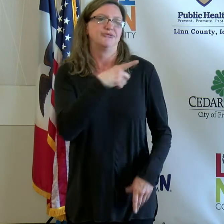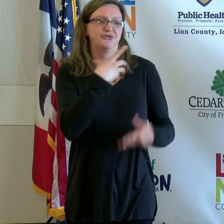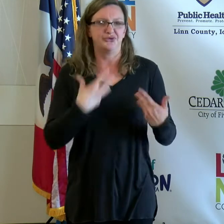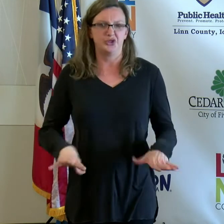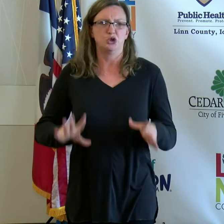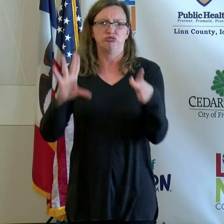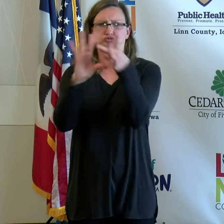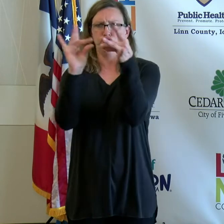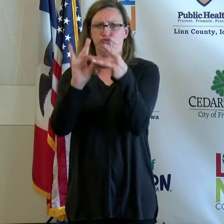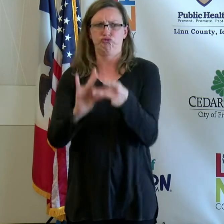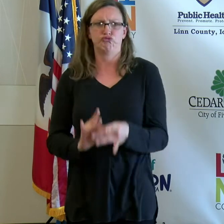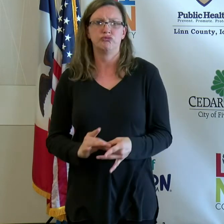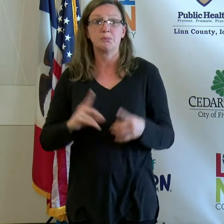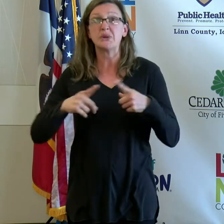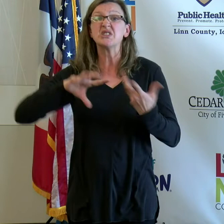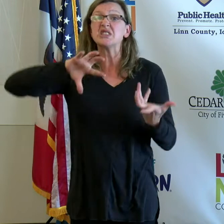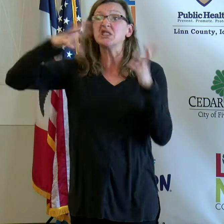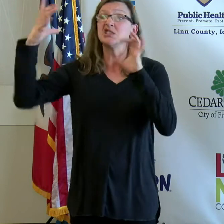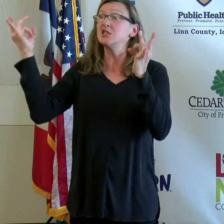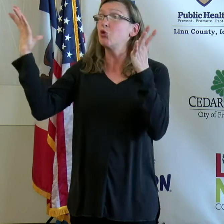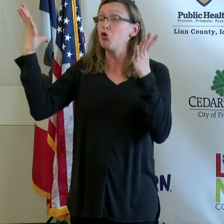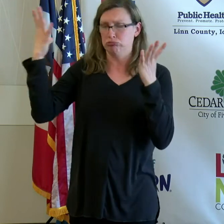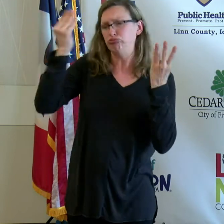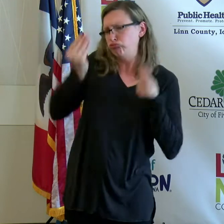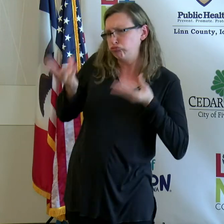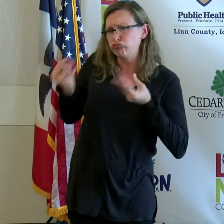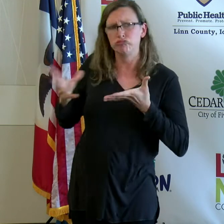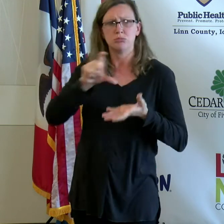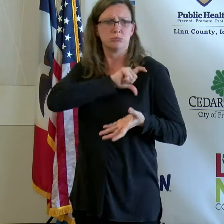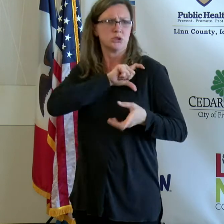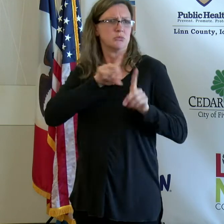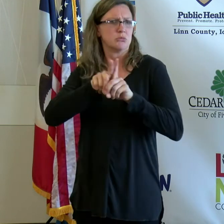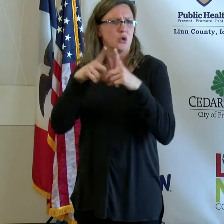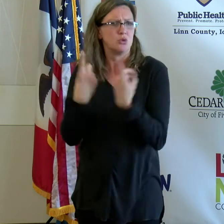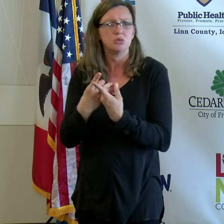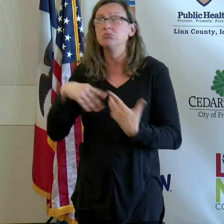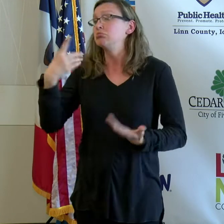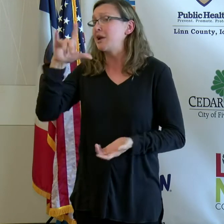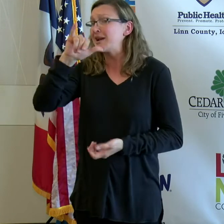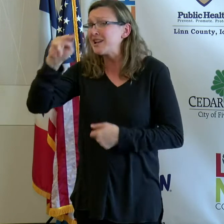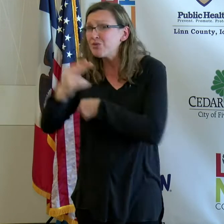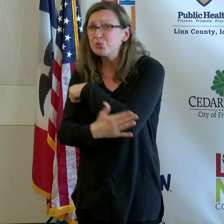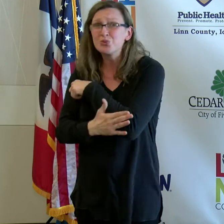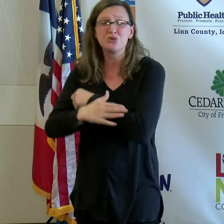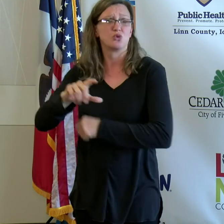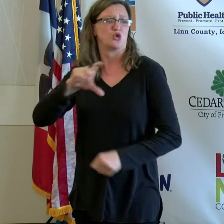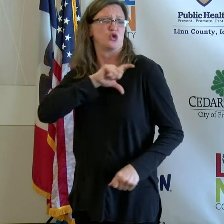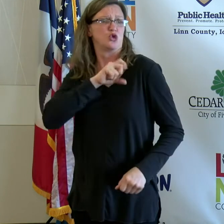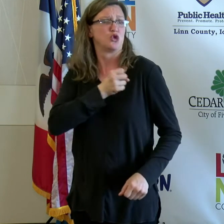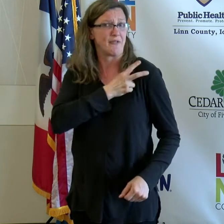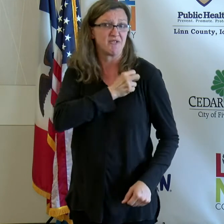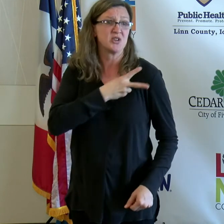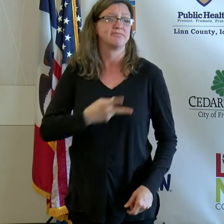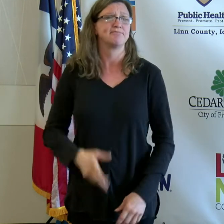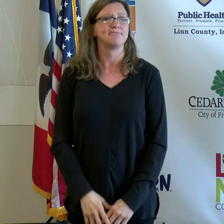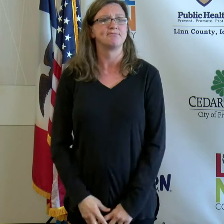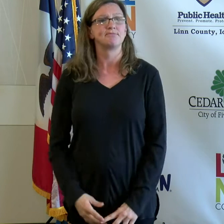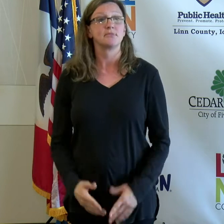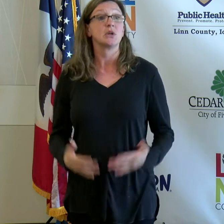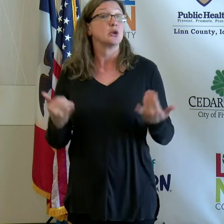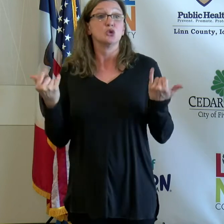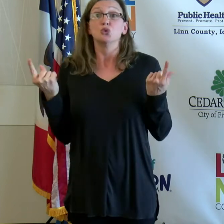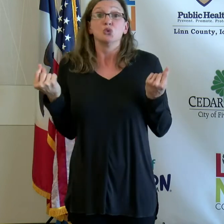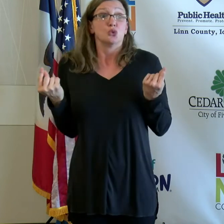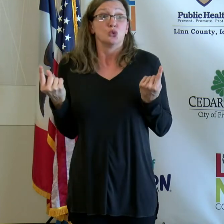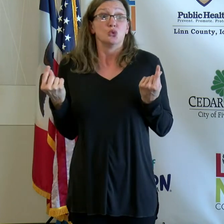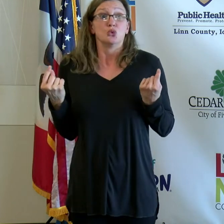Police Department, and the Linn County Sheriff's Office, have been doing business checks to ensure compliance, and officers and